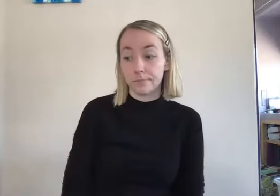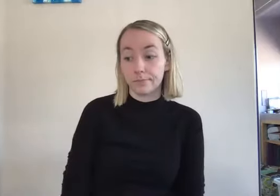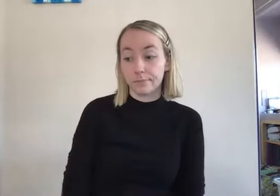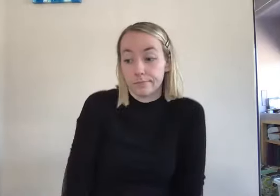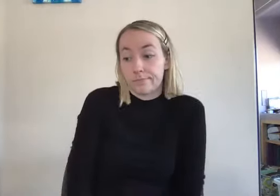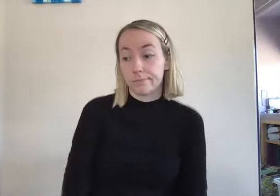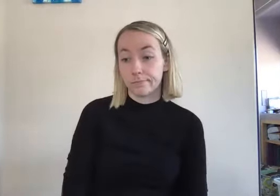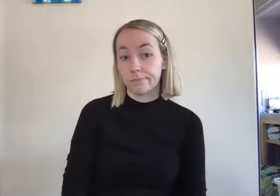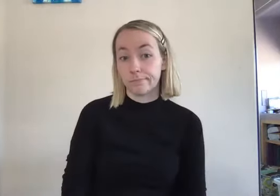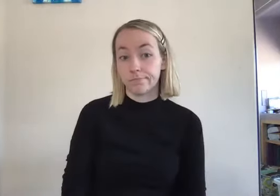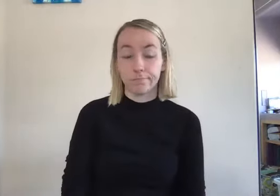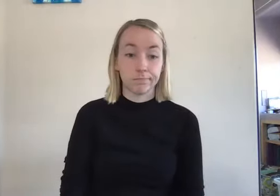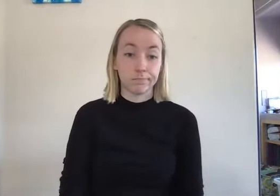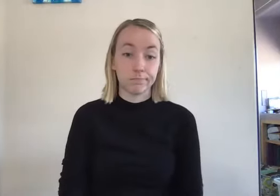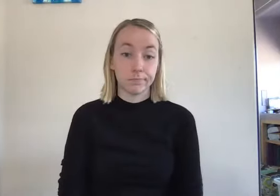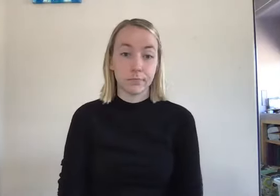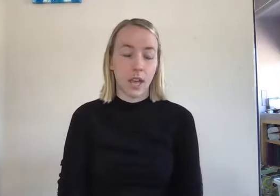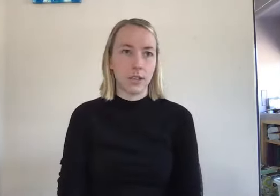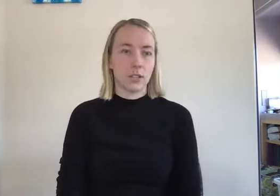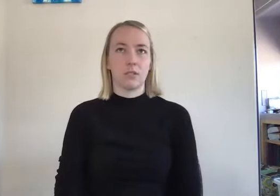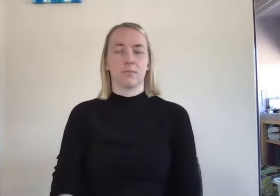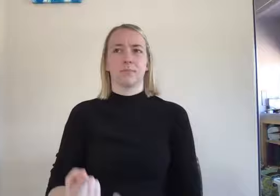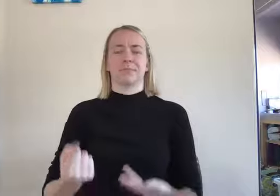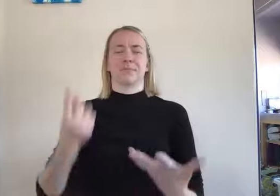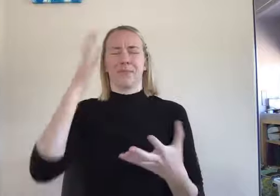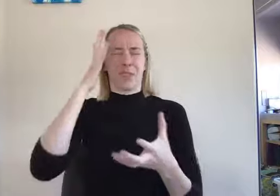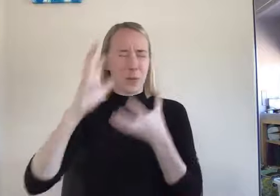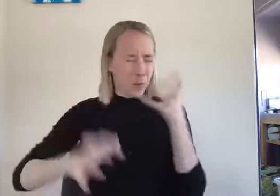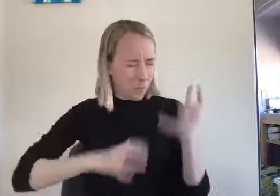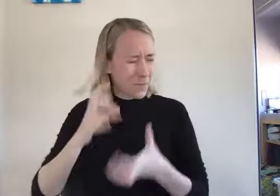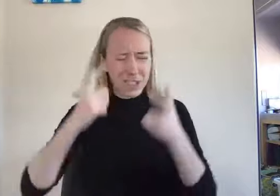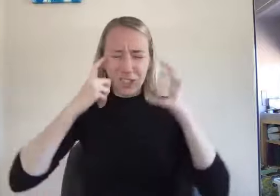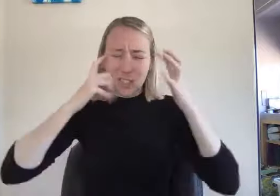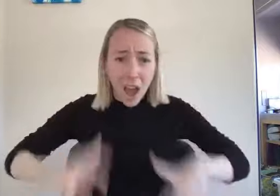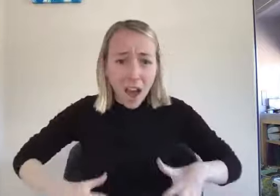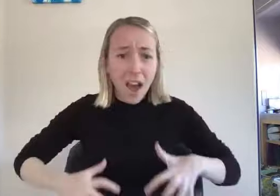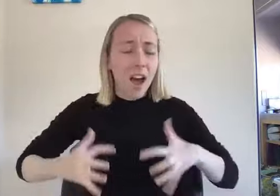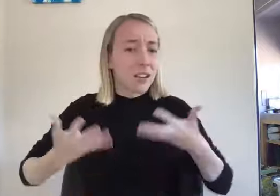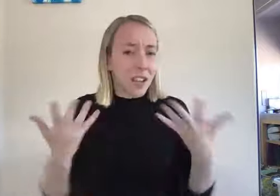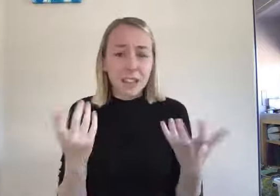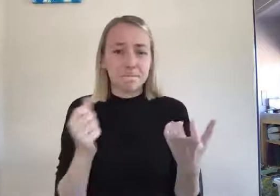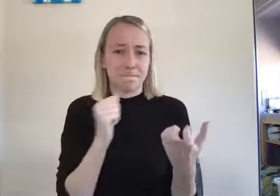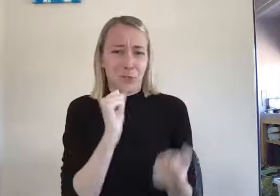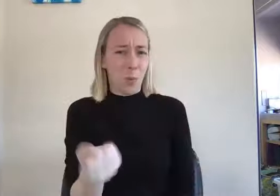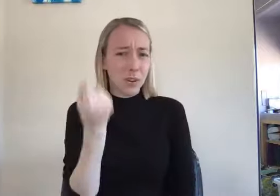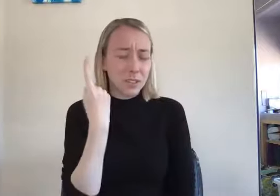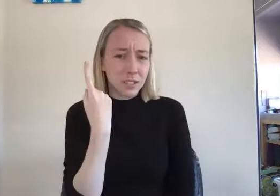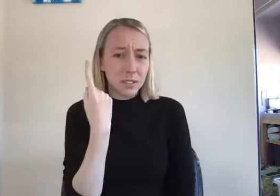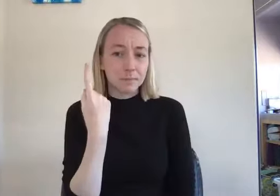know. I don't know. And it just baffled me. It just didn't make sense to me. I don't get